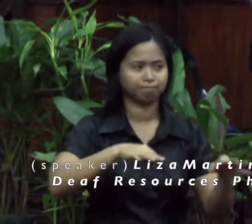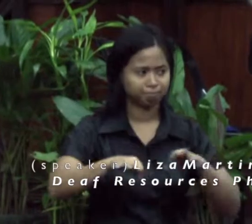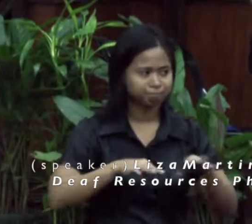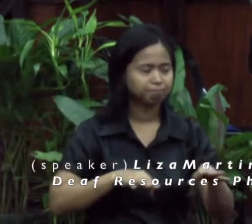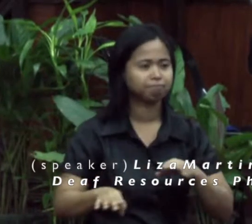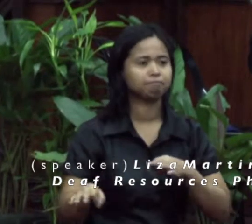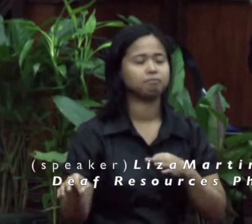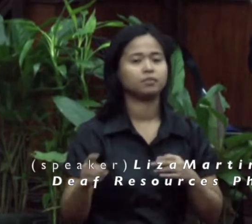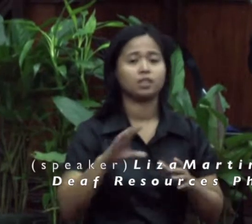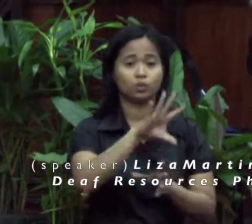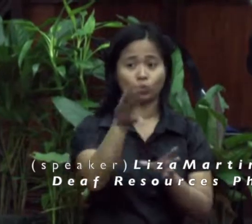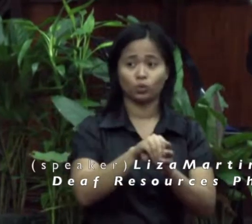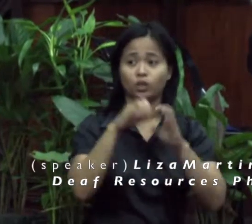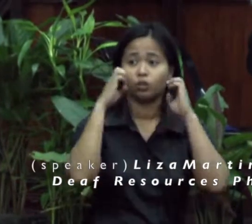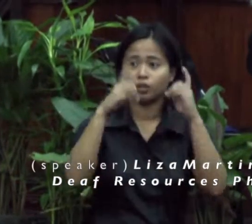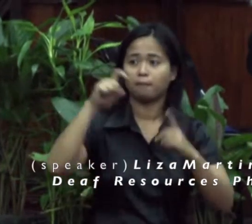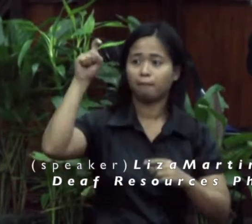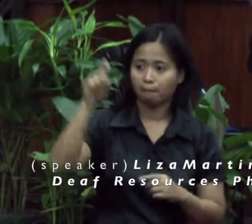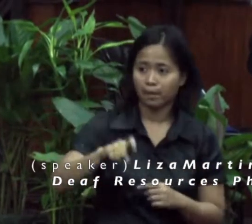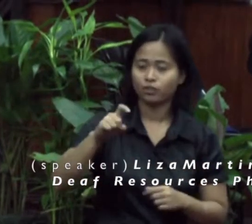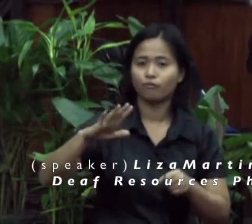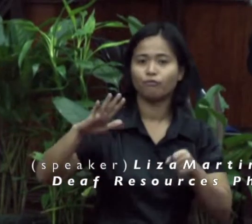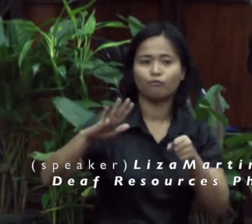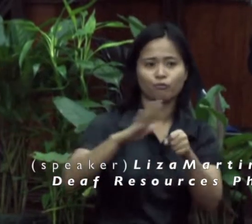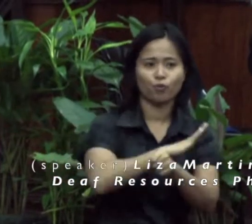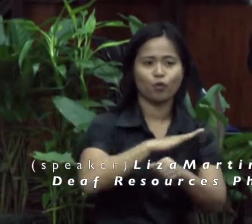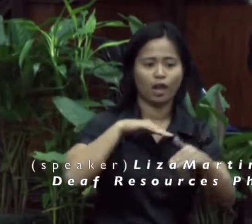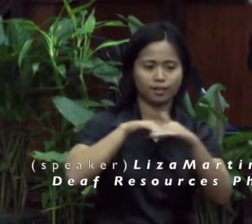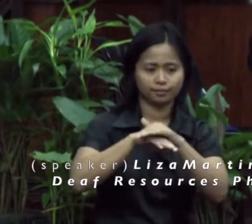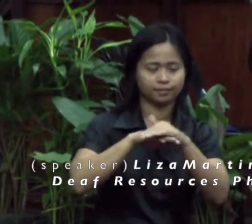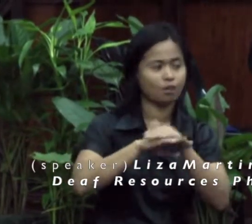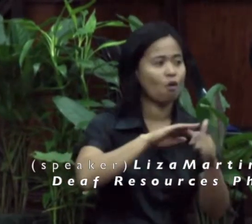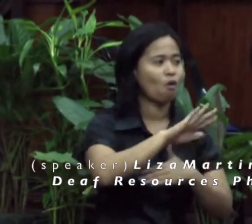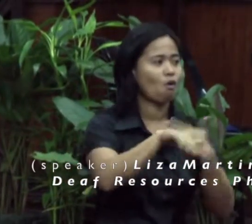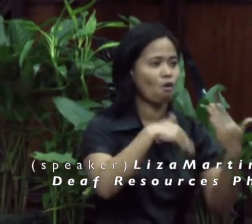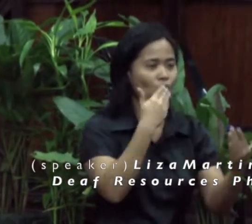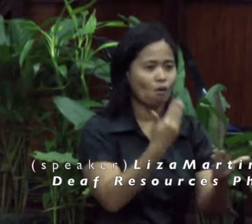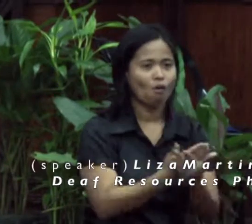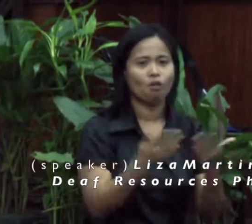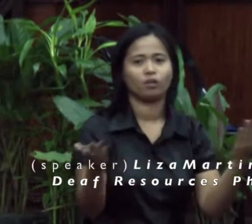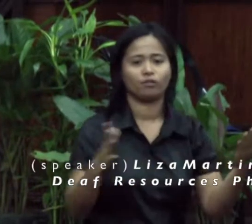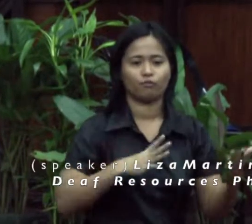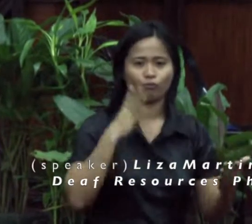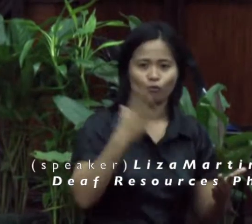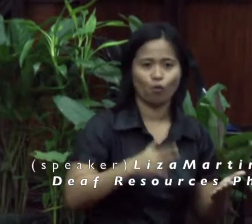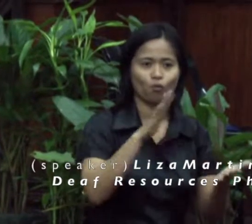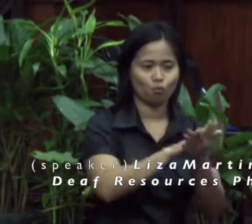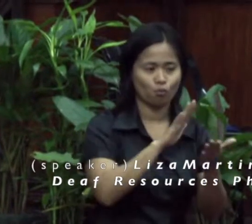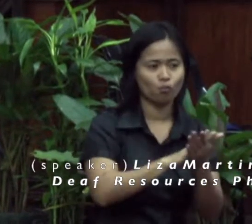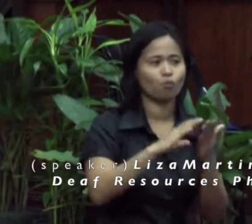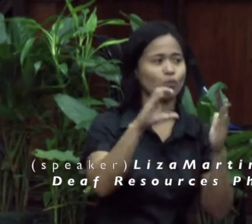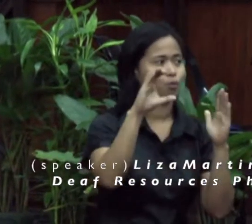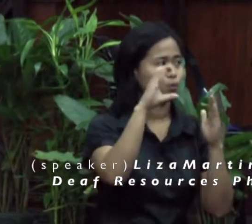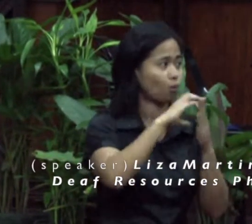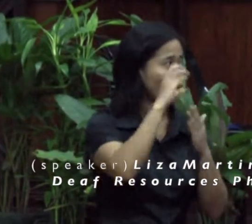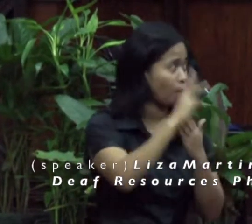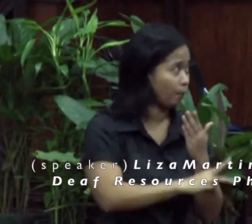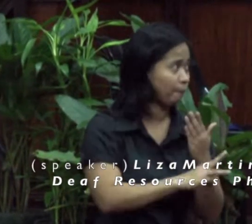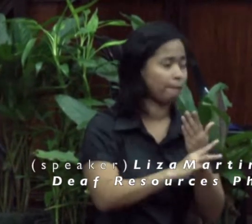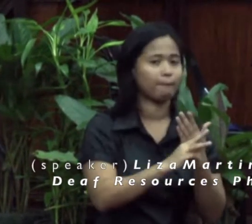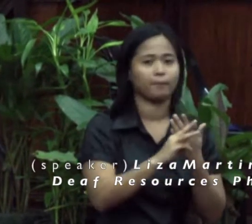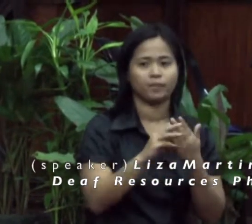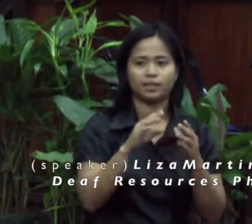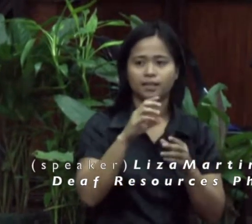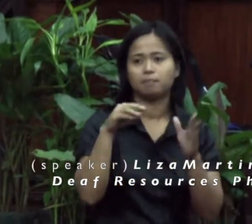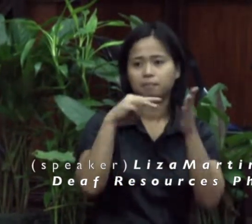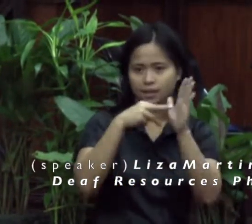explained, inclusive education must include full access to all aspects of formal schooling curriculum, so ibig sabihin sa loob